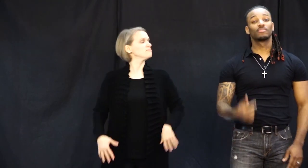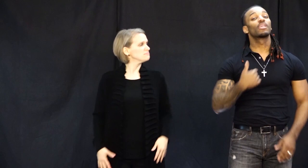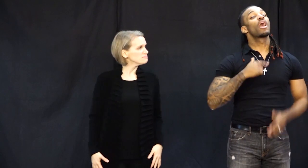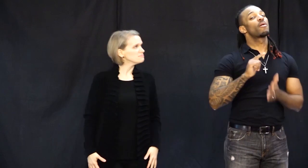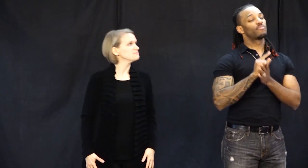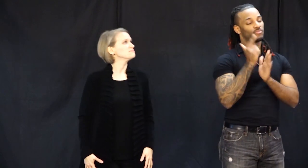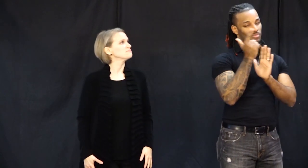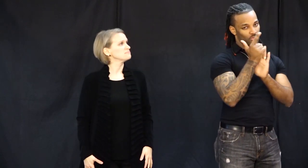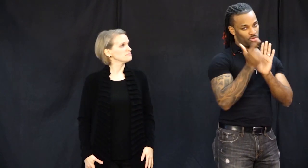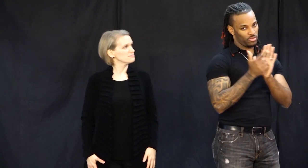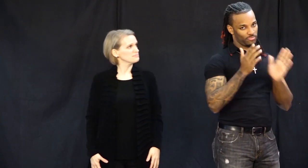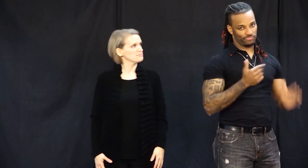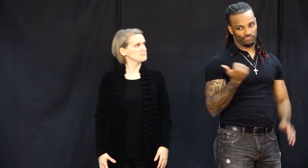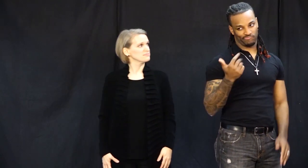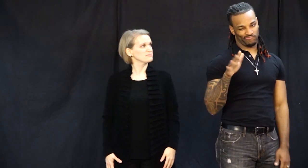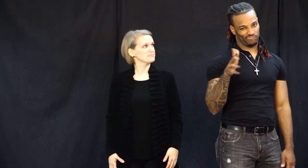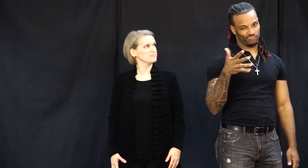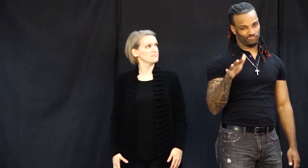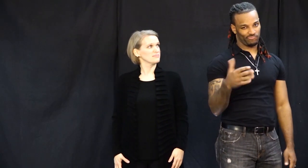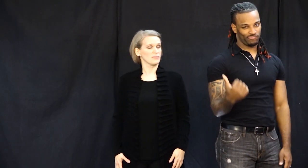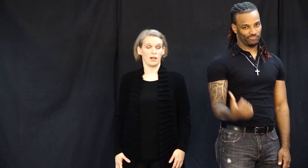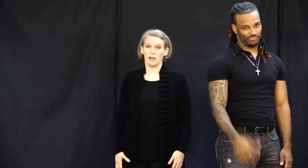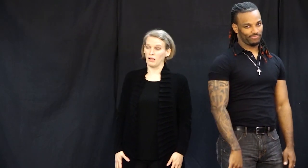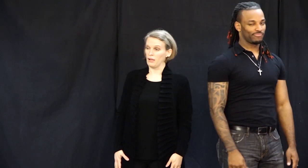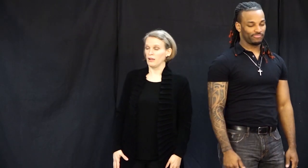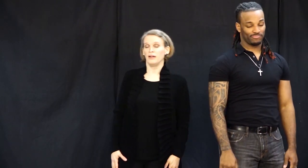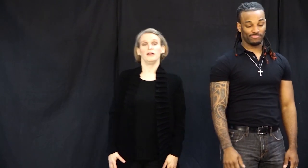I practiced law, Burr worked next door. Even